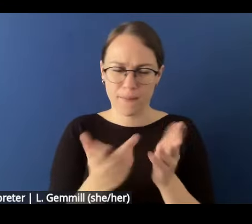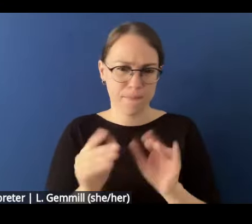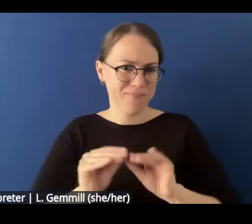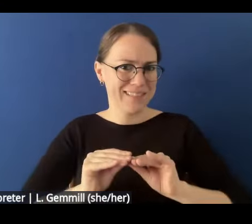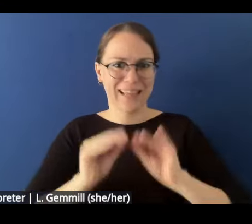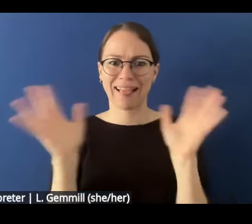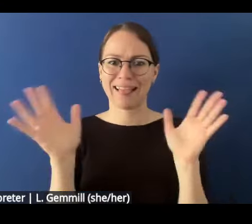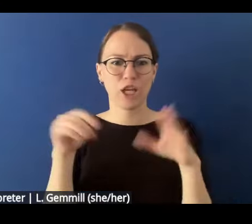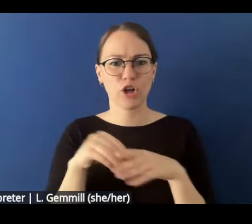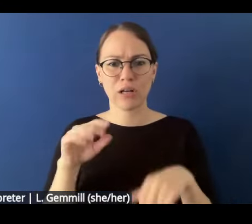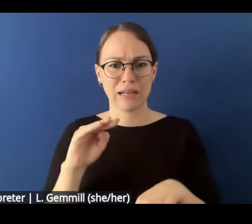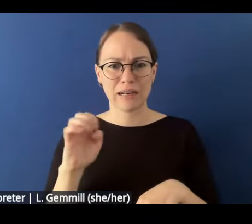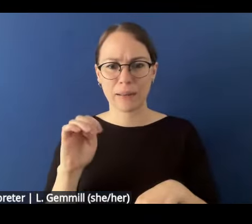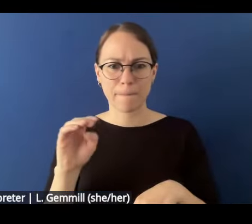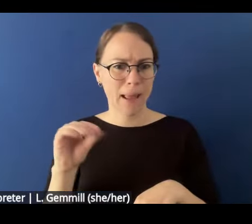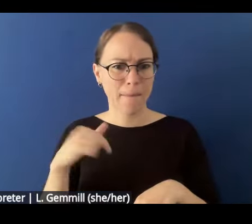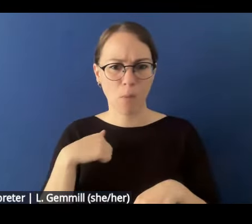memorandum submitting to you